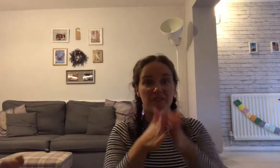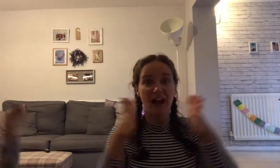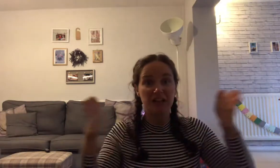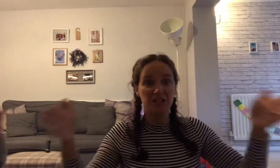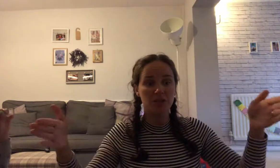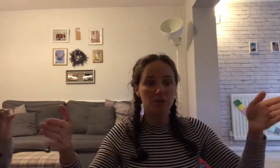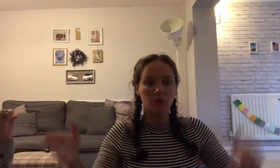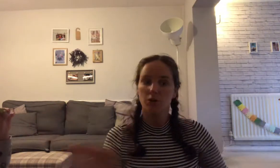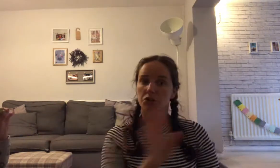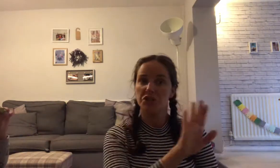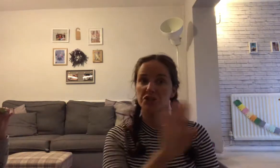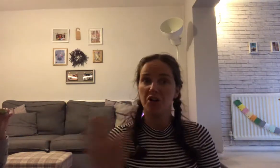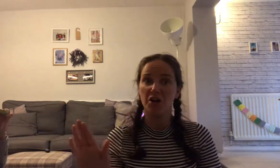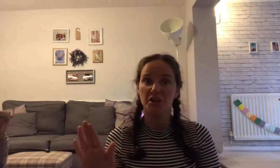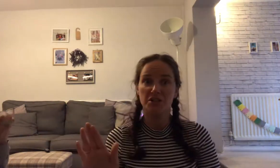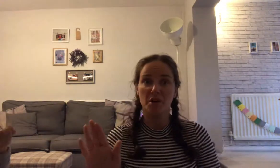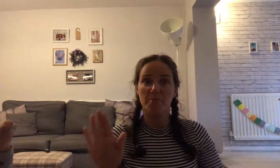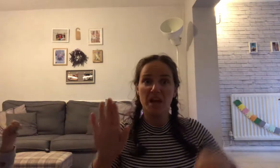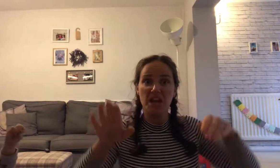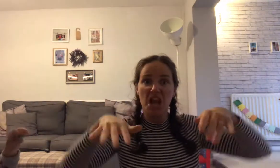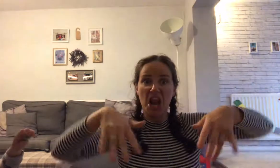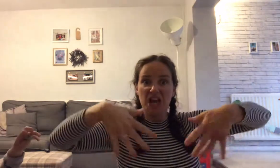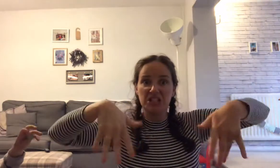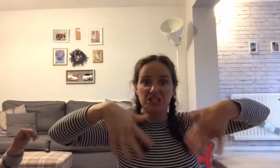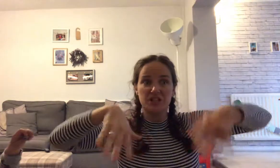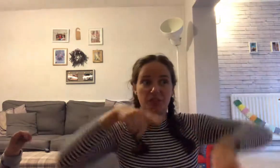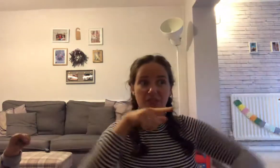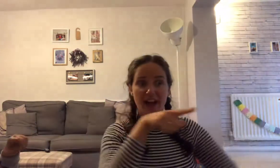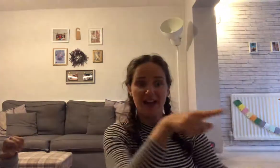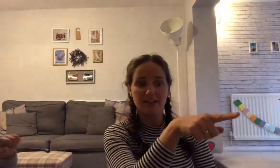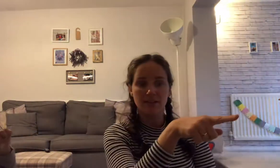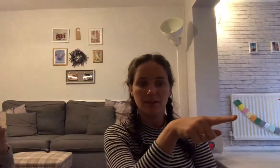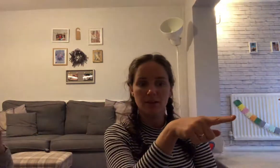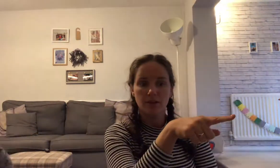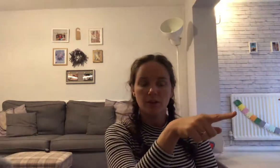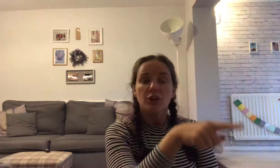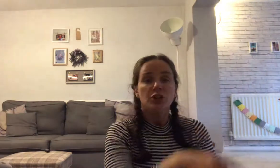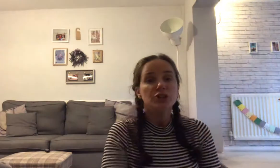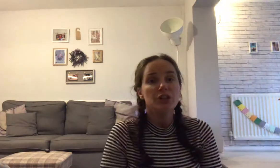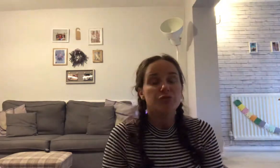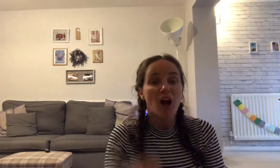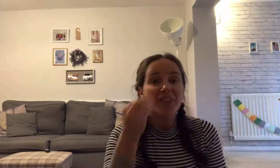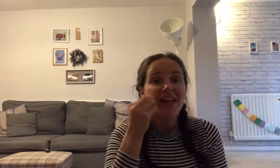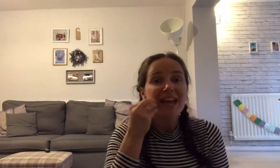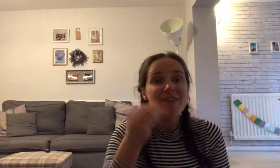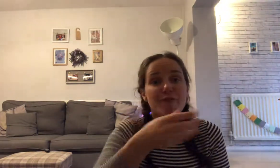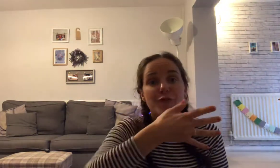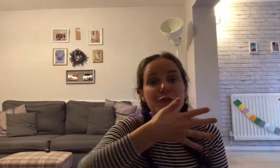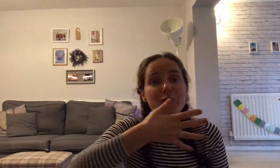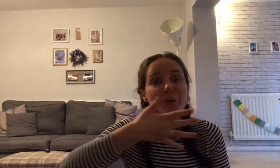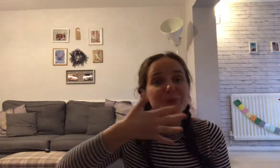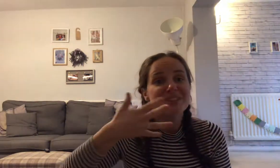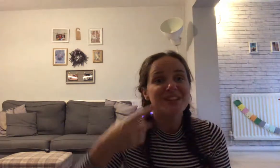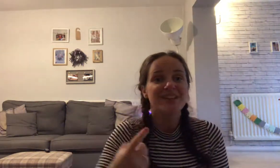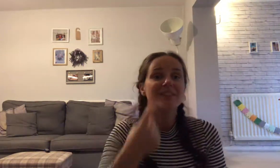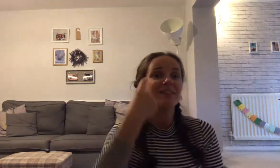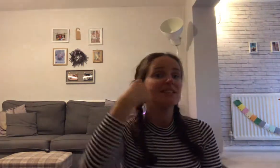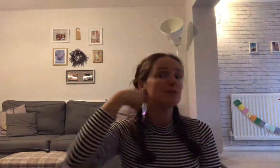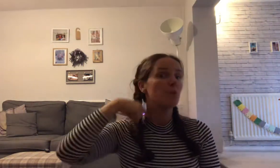fat. She's not got so many legs as that. She'd rather eat fruit than swallow